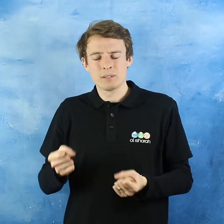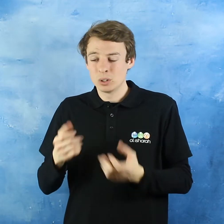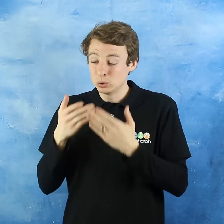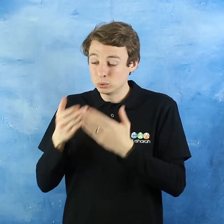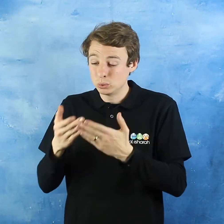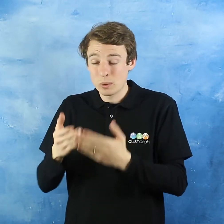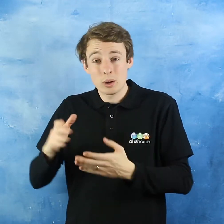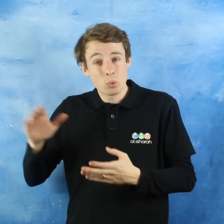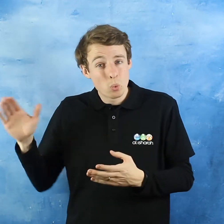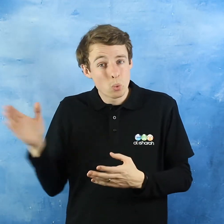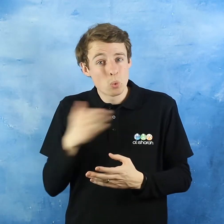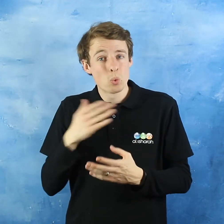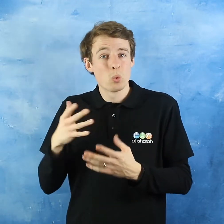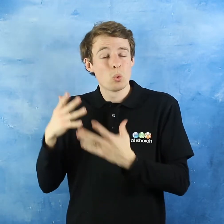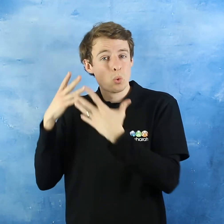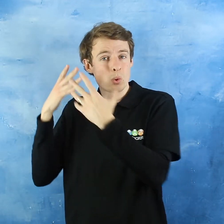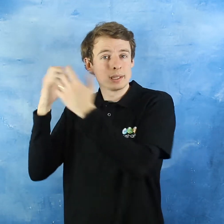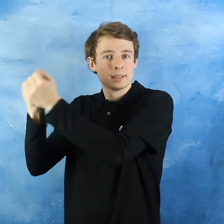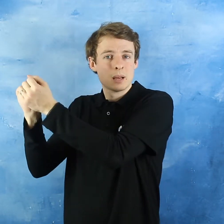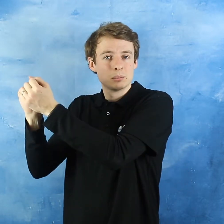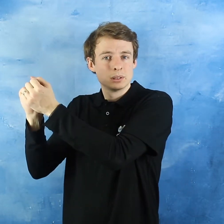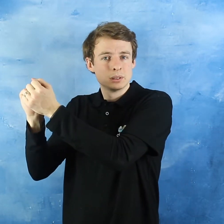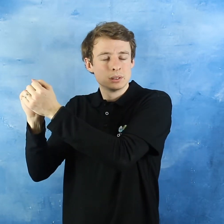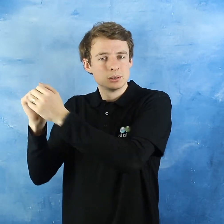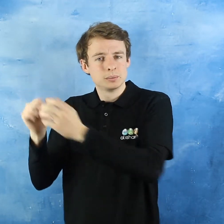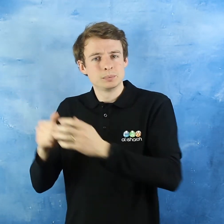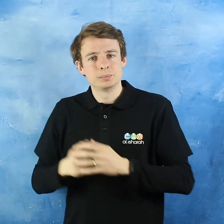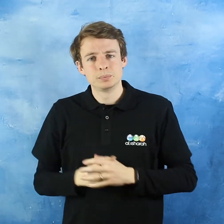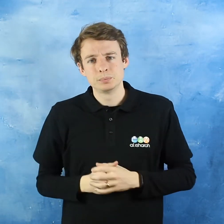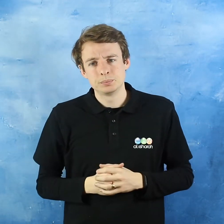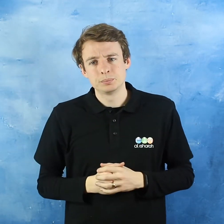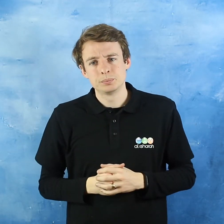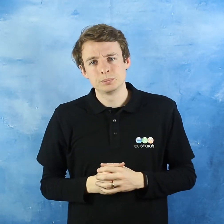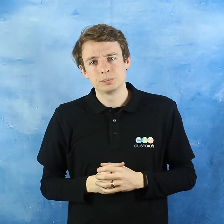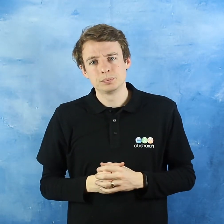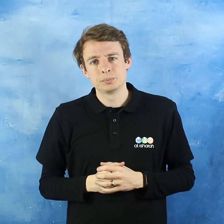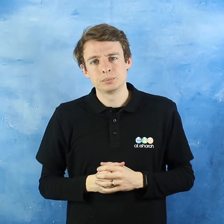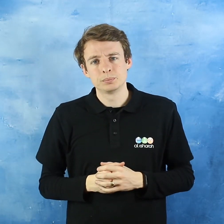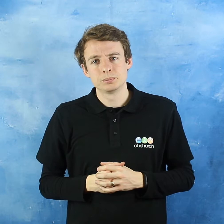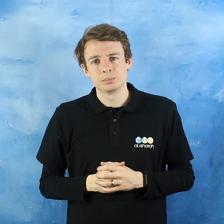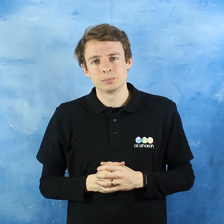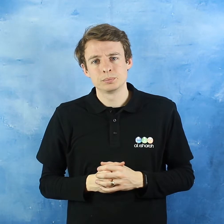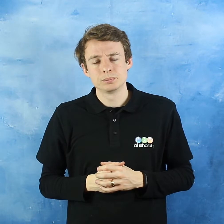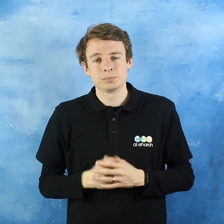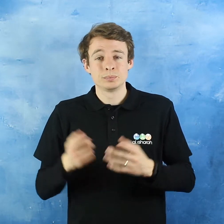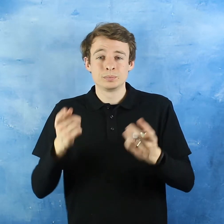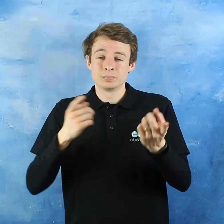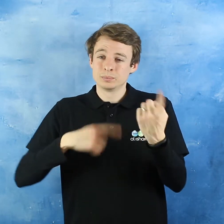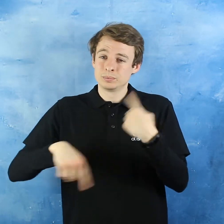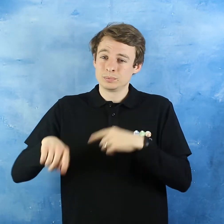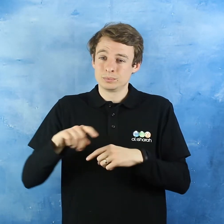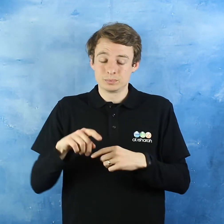great predecessors of Salihin were confident in their dua. They think they